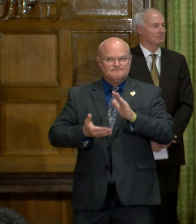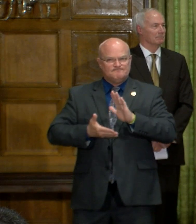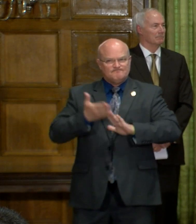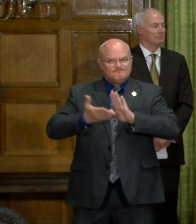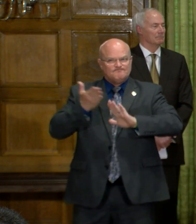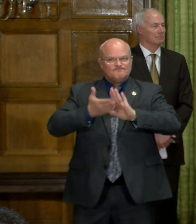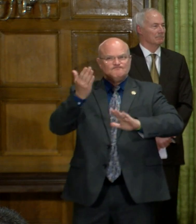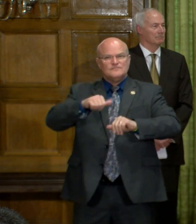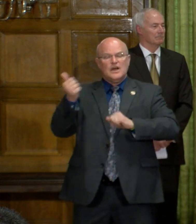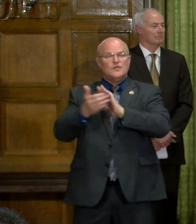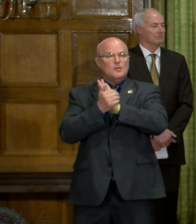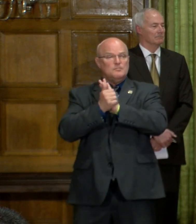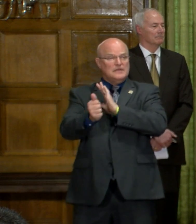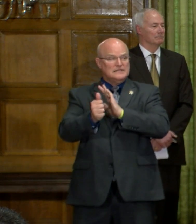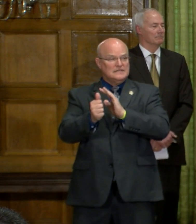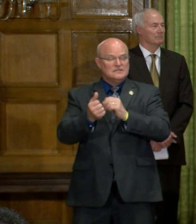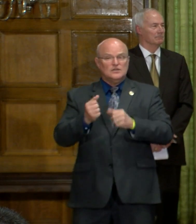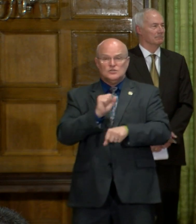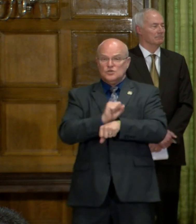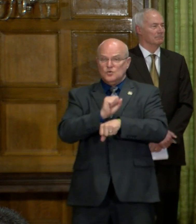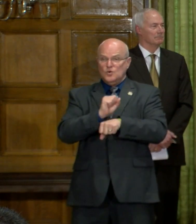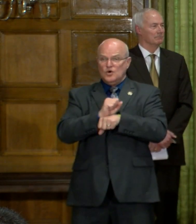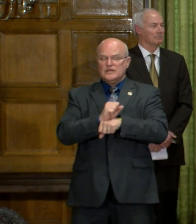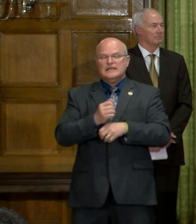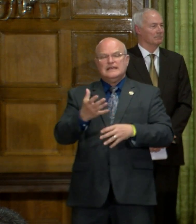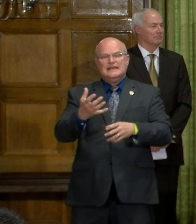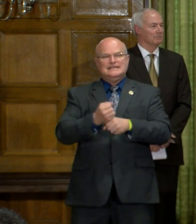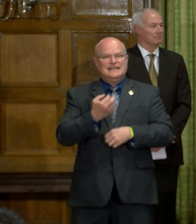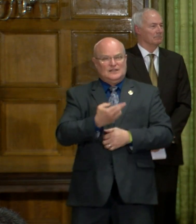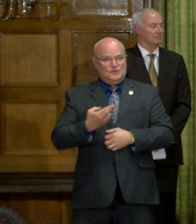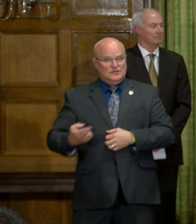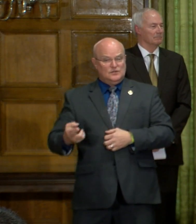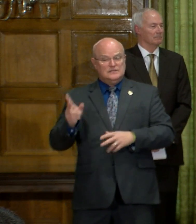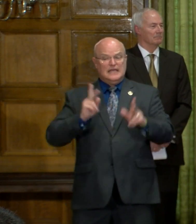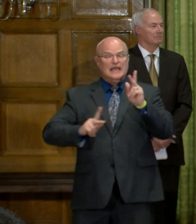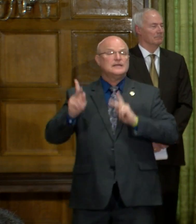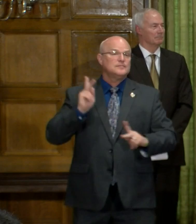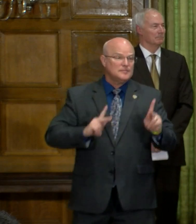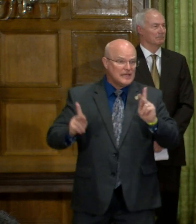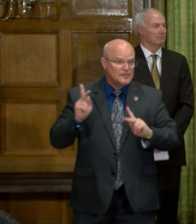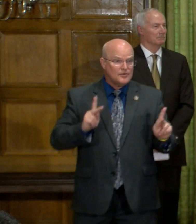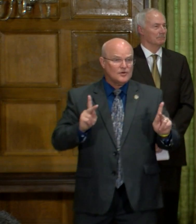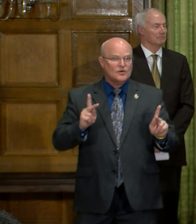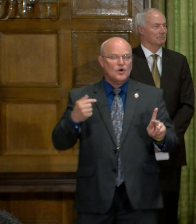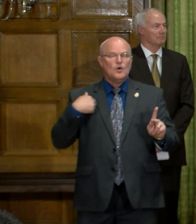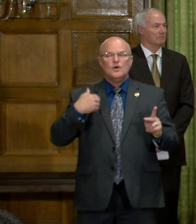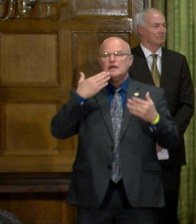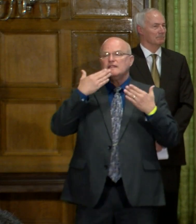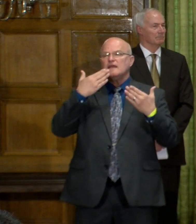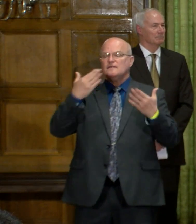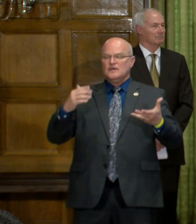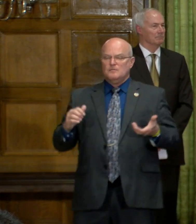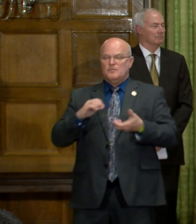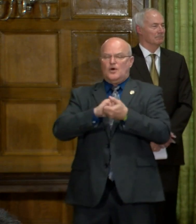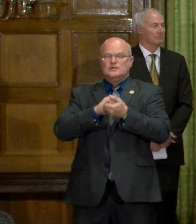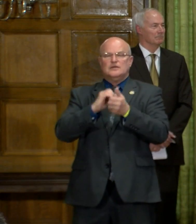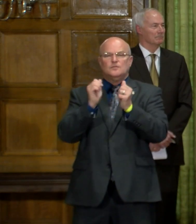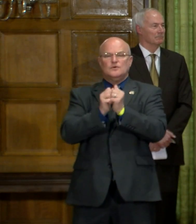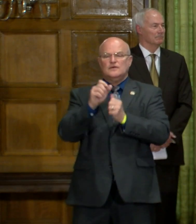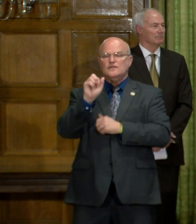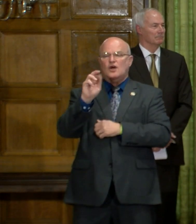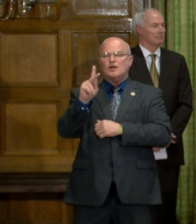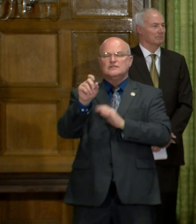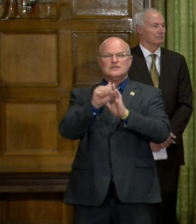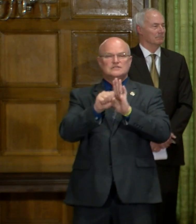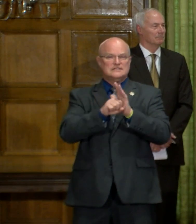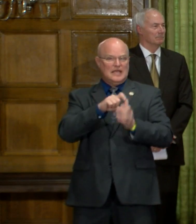other abilities to enforce, it takes resources and people resources. And so we're very appreciative of the partnership with Arkansas State